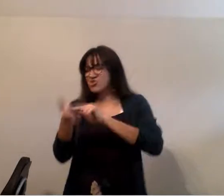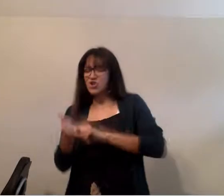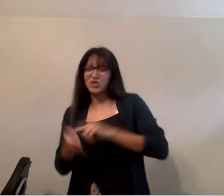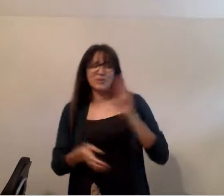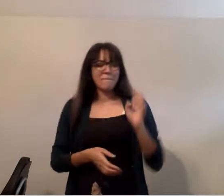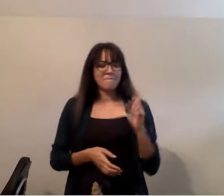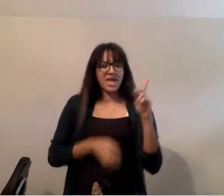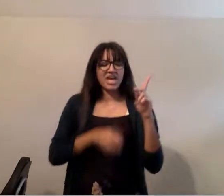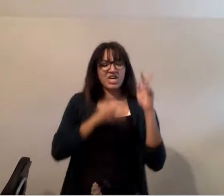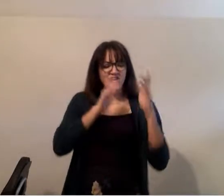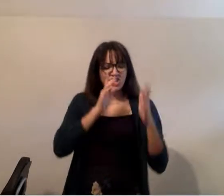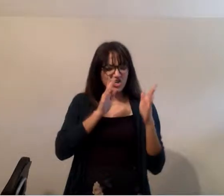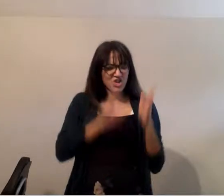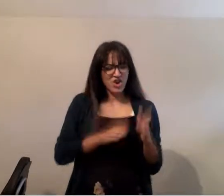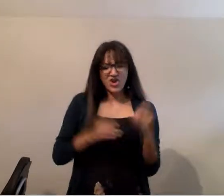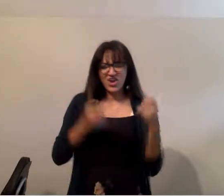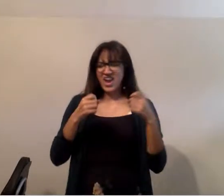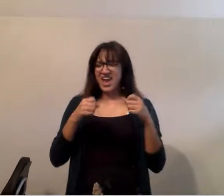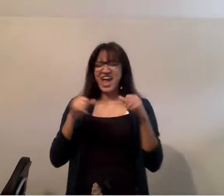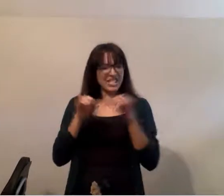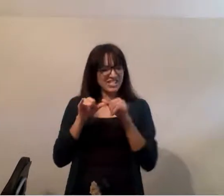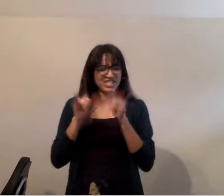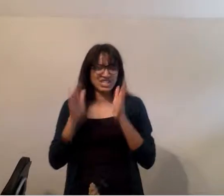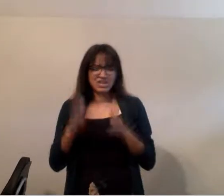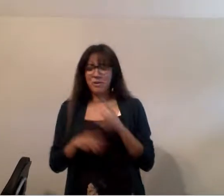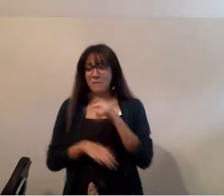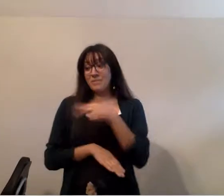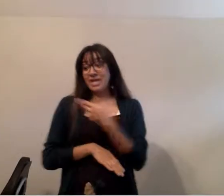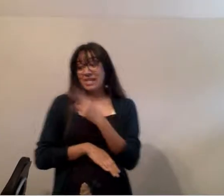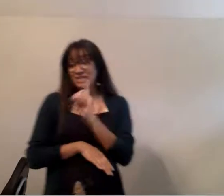and engineers and lots of PhD students.